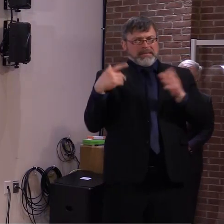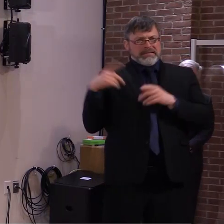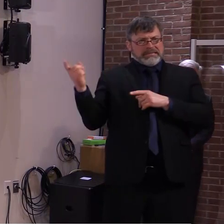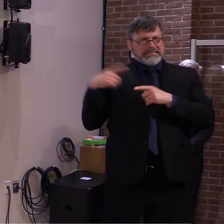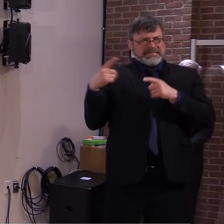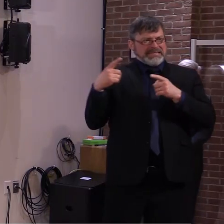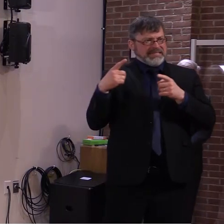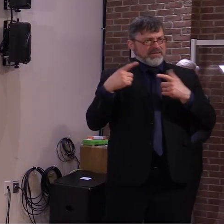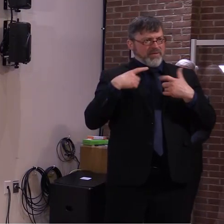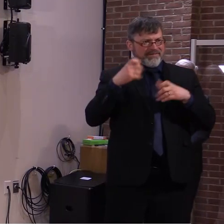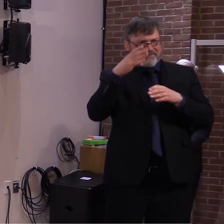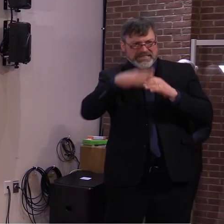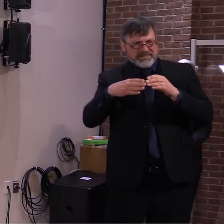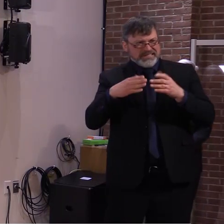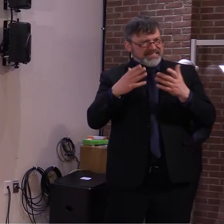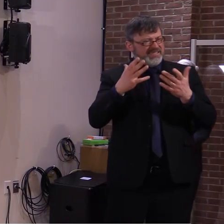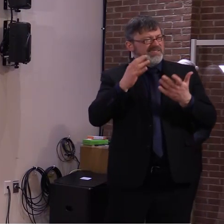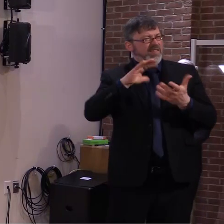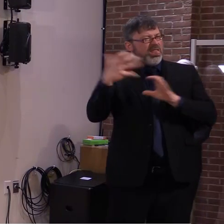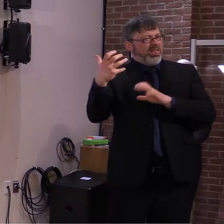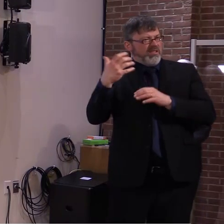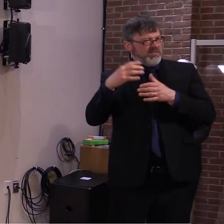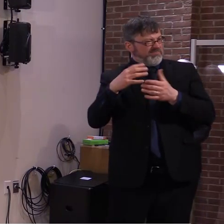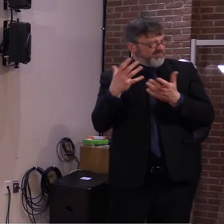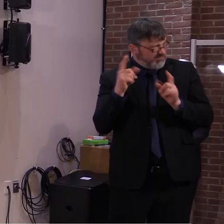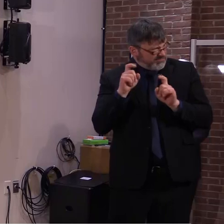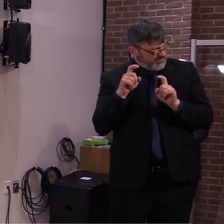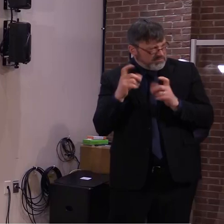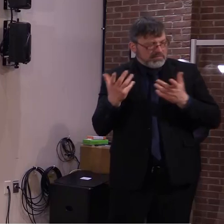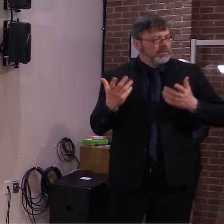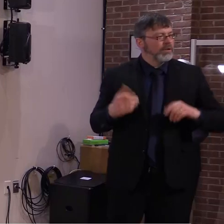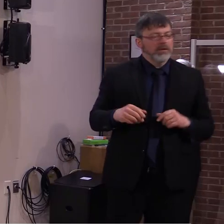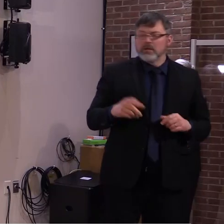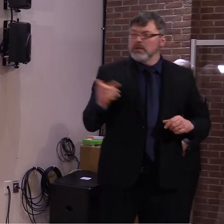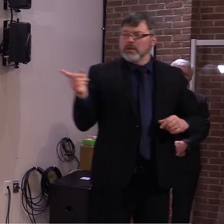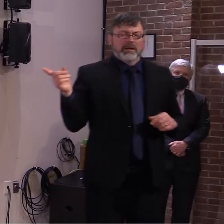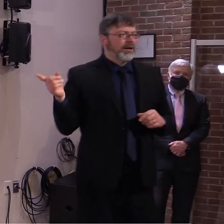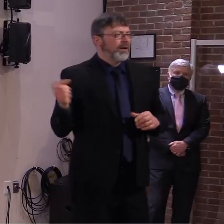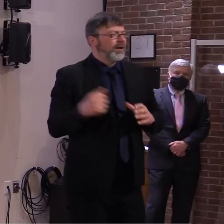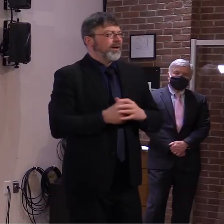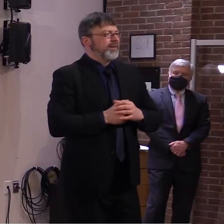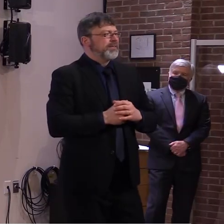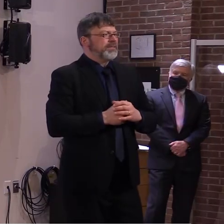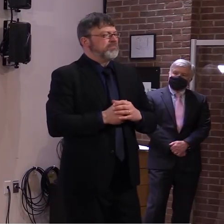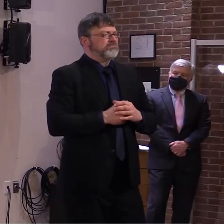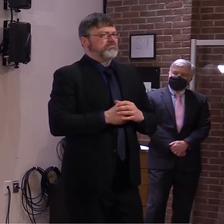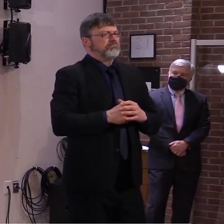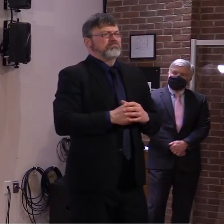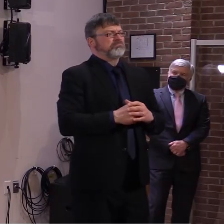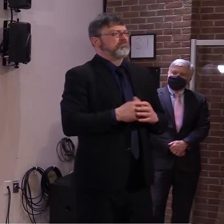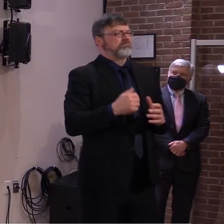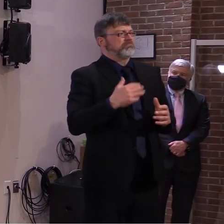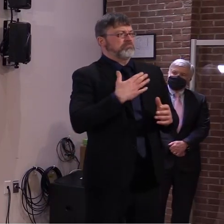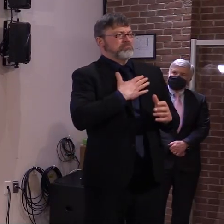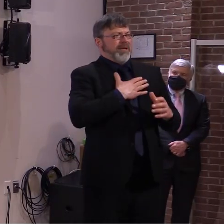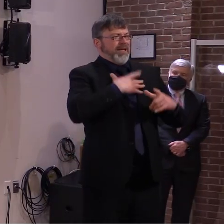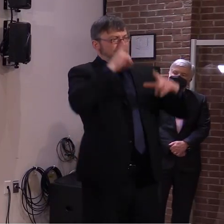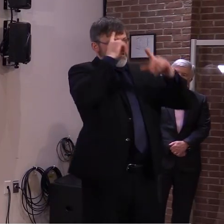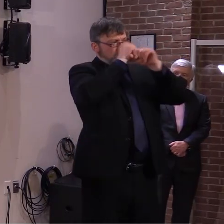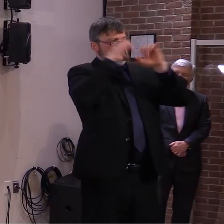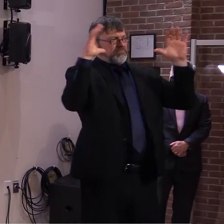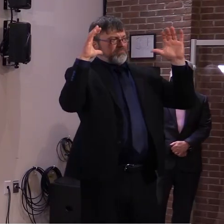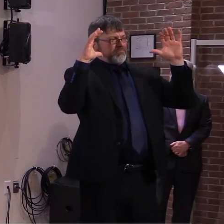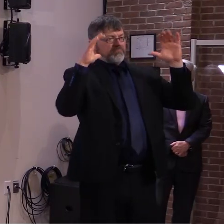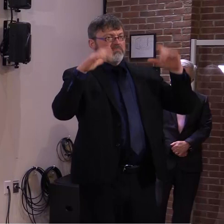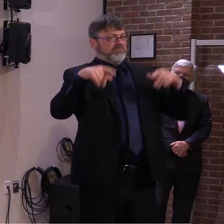time still have an interest in getting vaccinated. I think that's what we're seeing. That's what we're hearing.